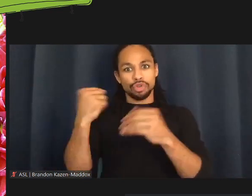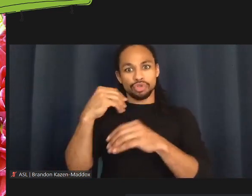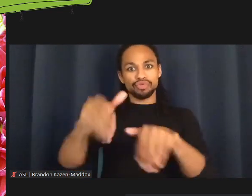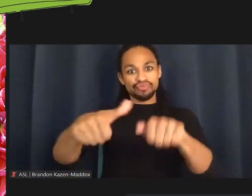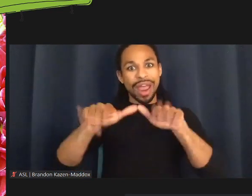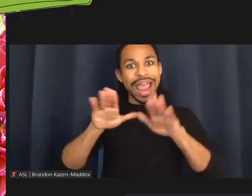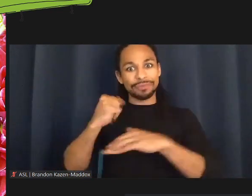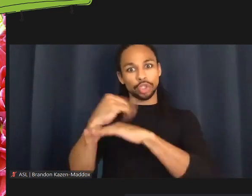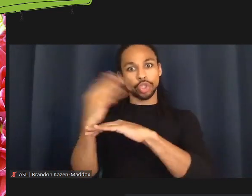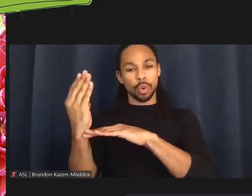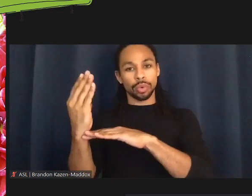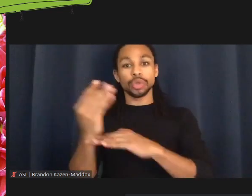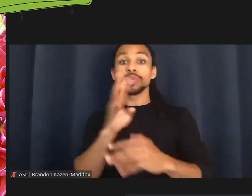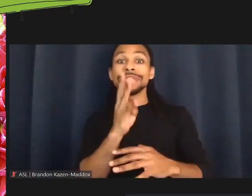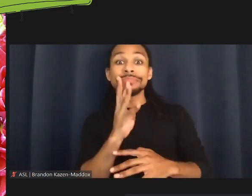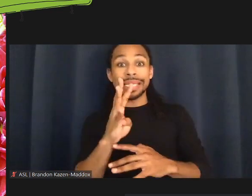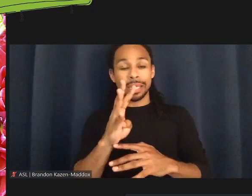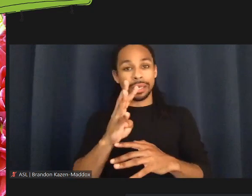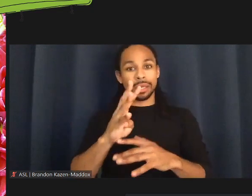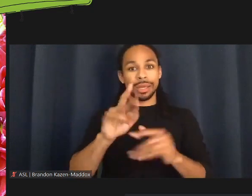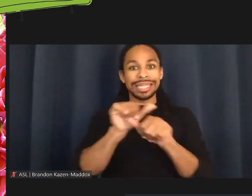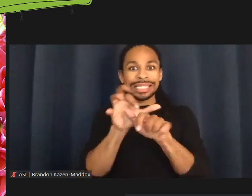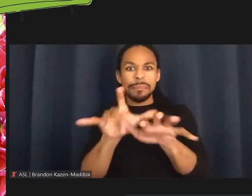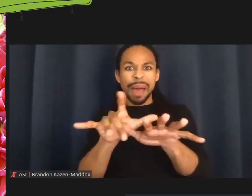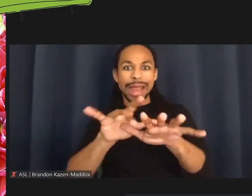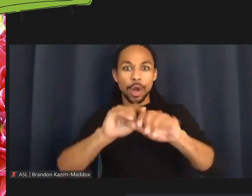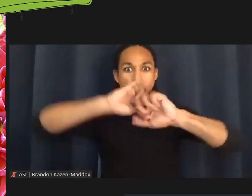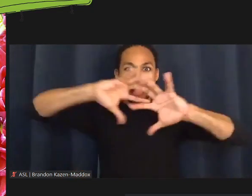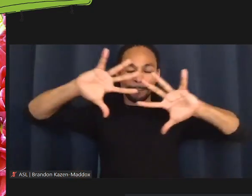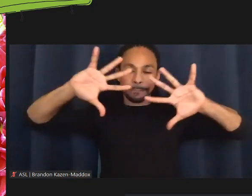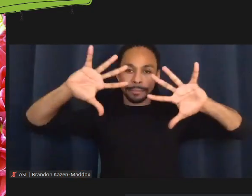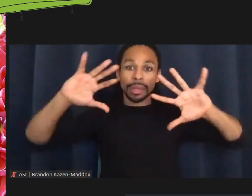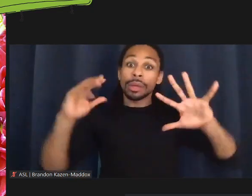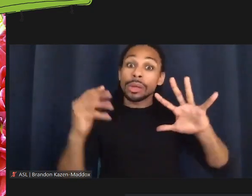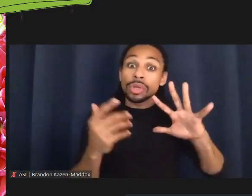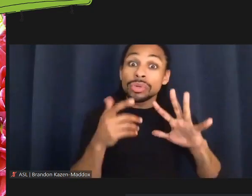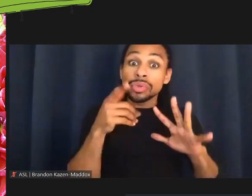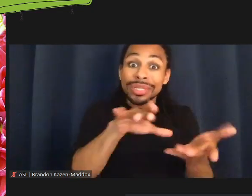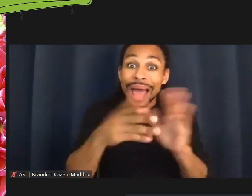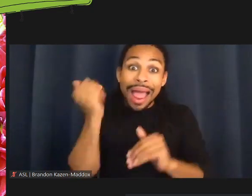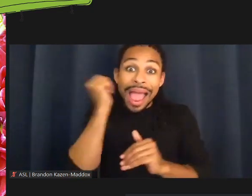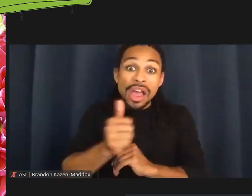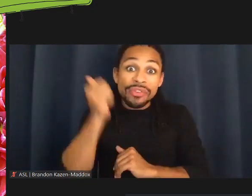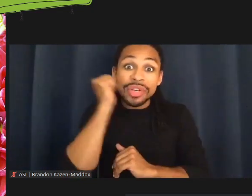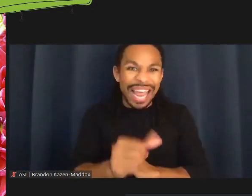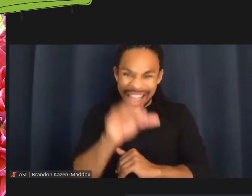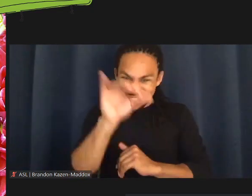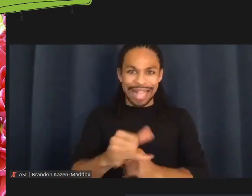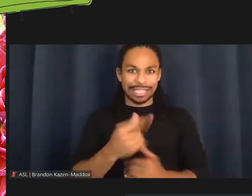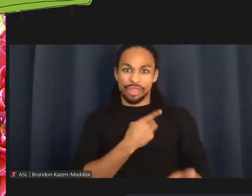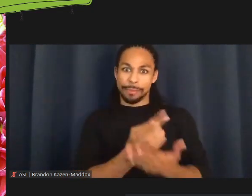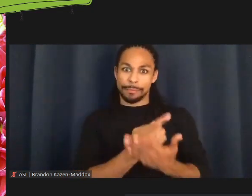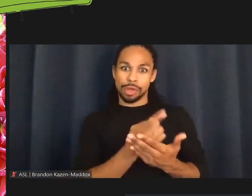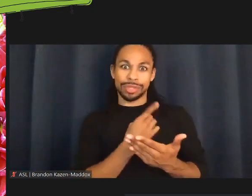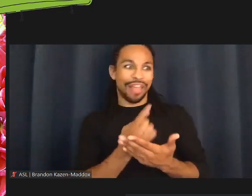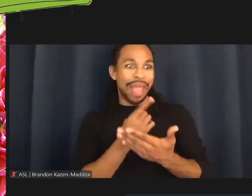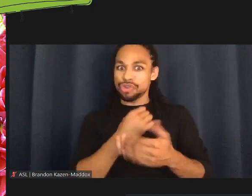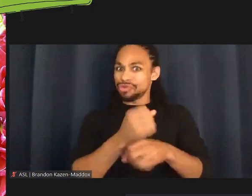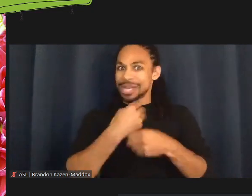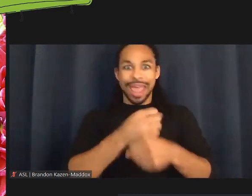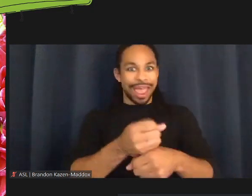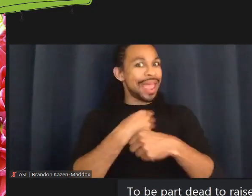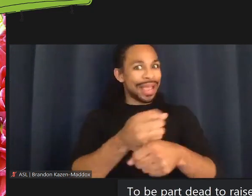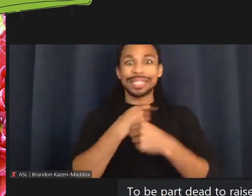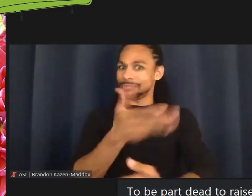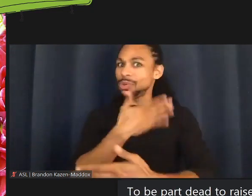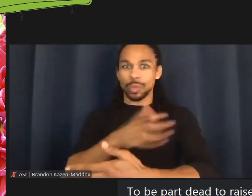cobweb. Let me tell you, to die every day is the kind of pulse that makes music, to be the kid who leans